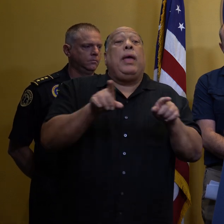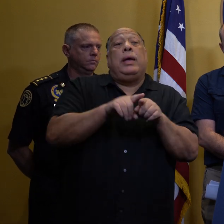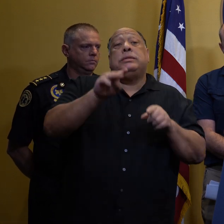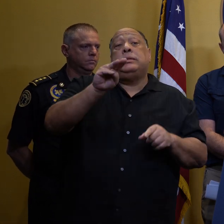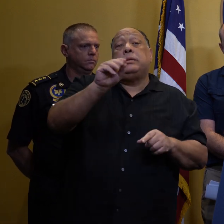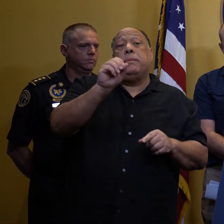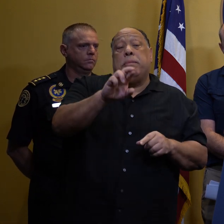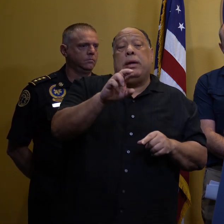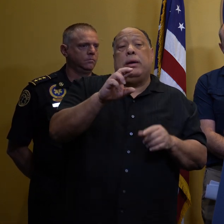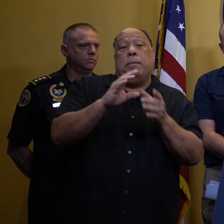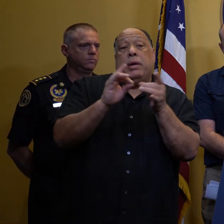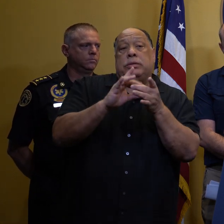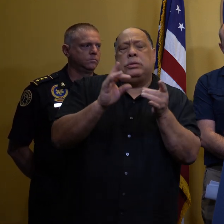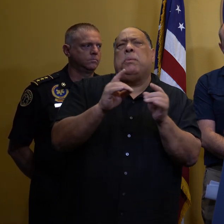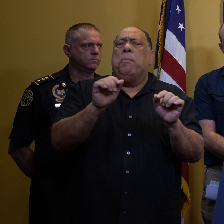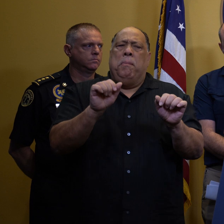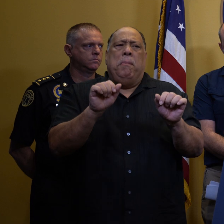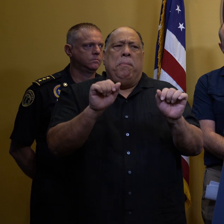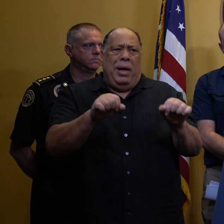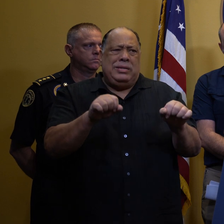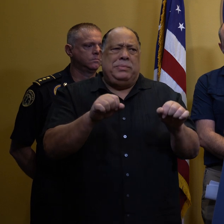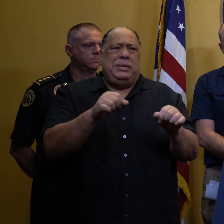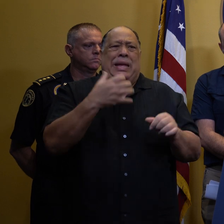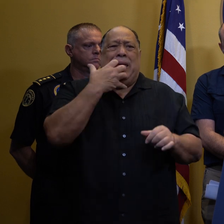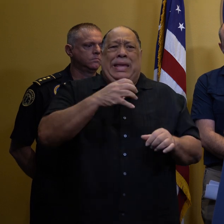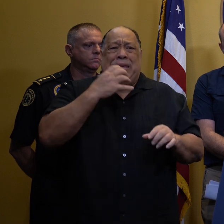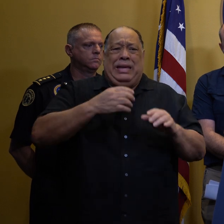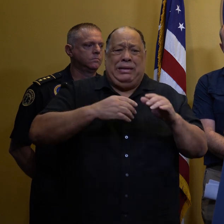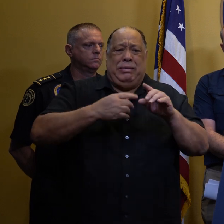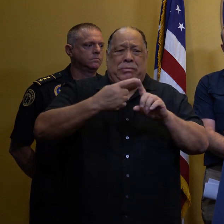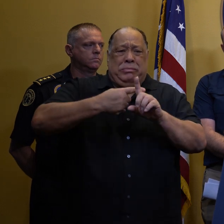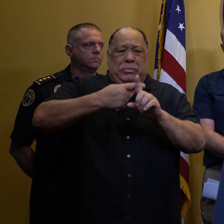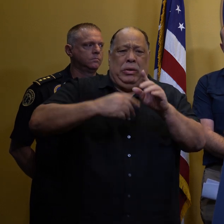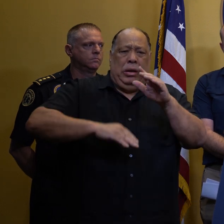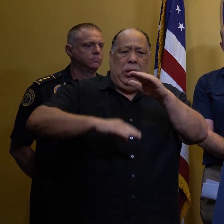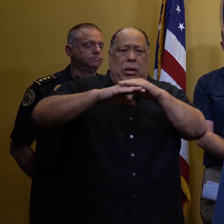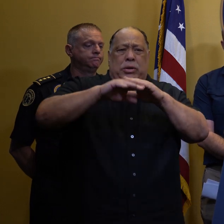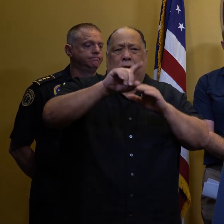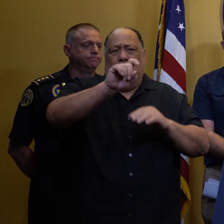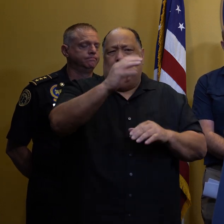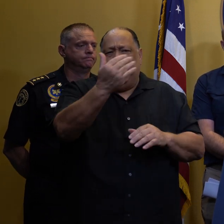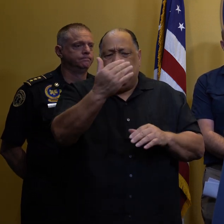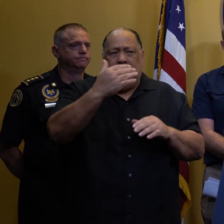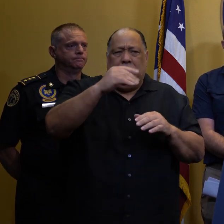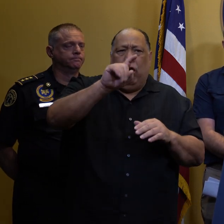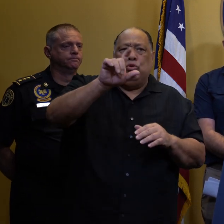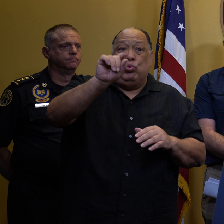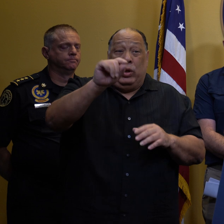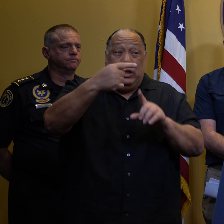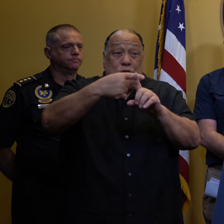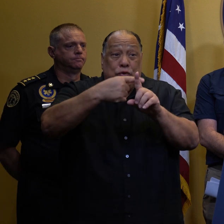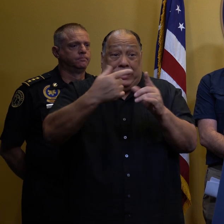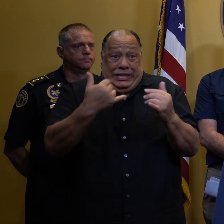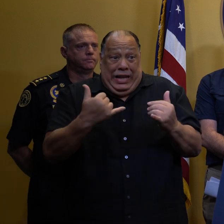mayor mentioned, we're possibly going to have heat indices pushing 115 to 120 degrees from now